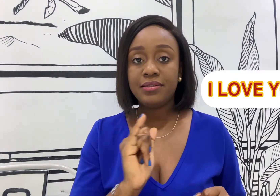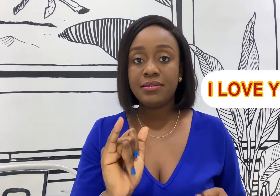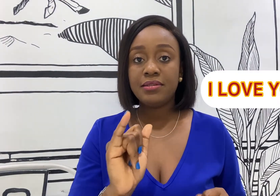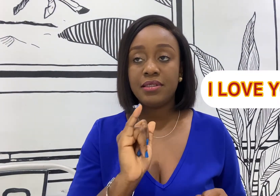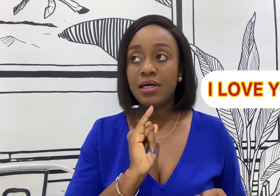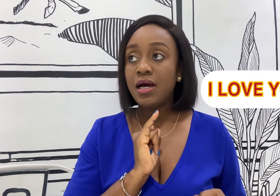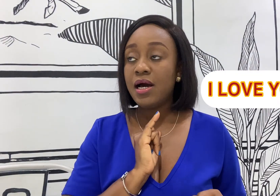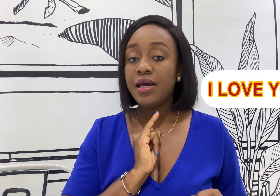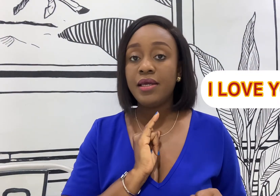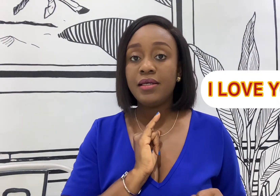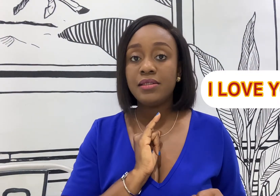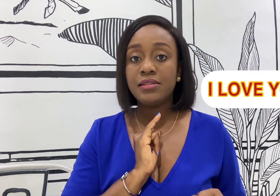I